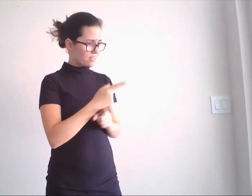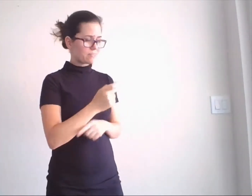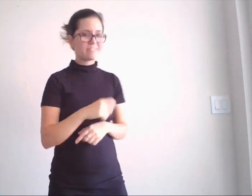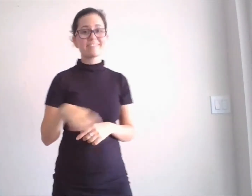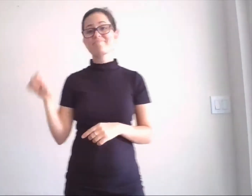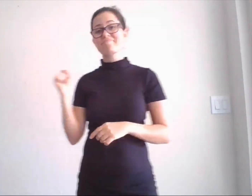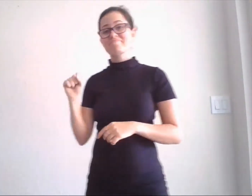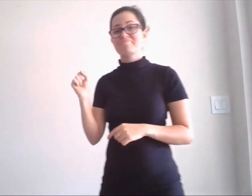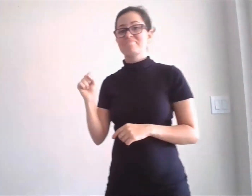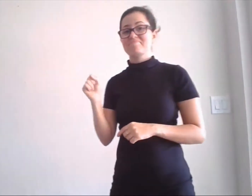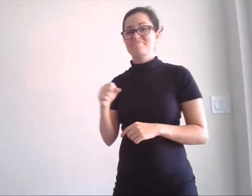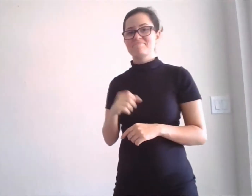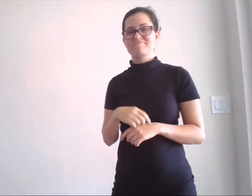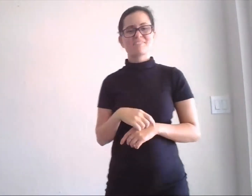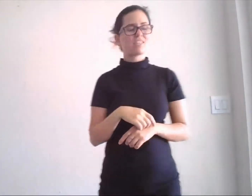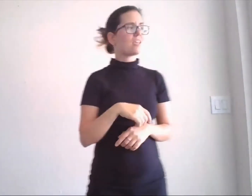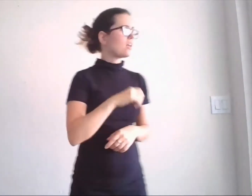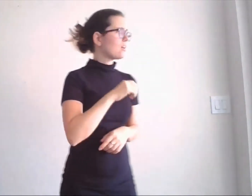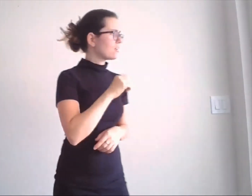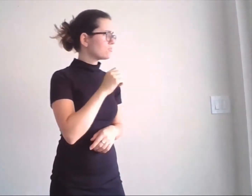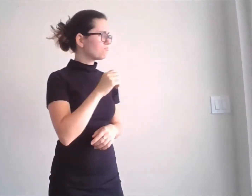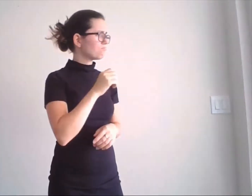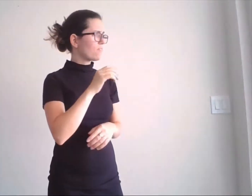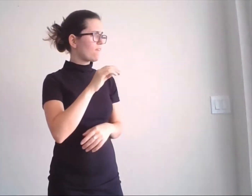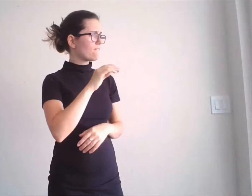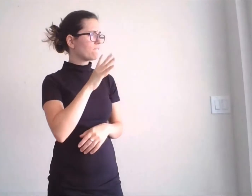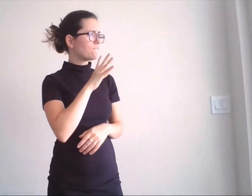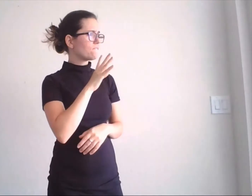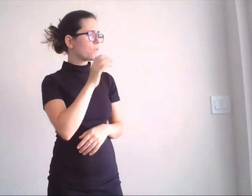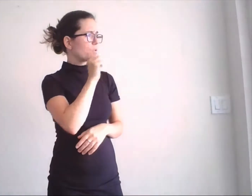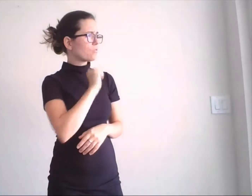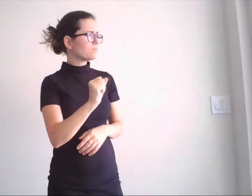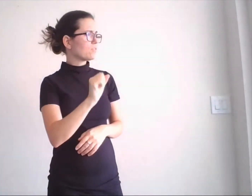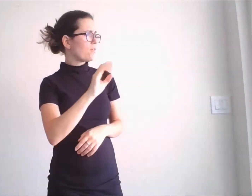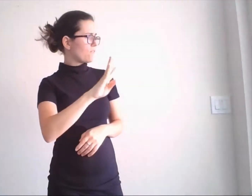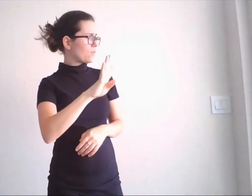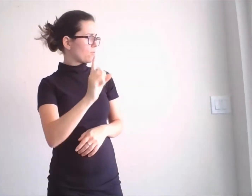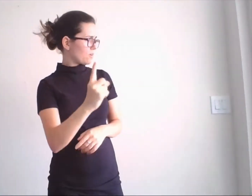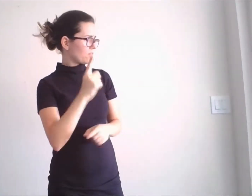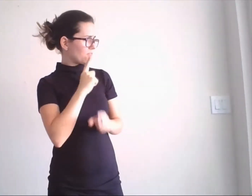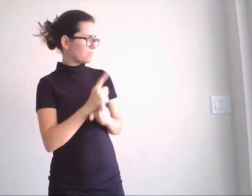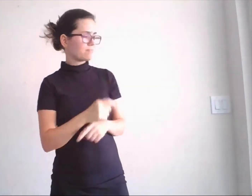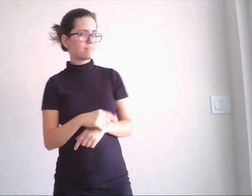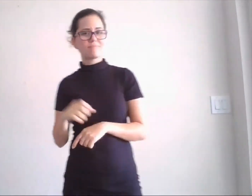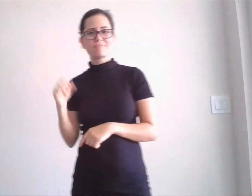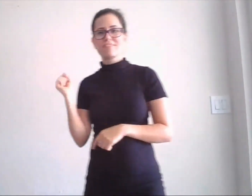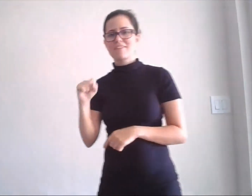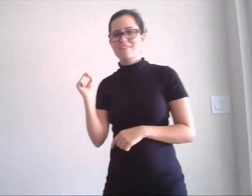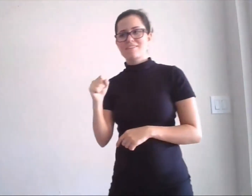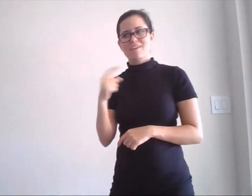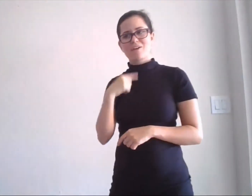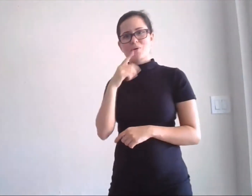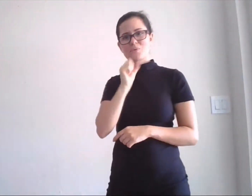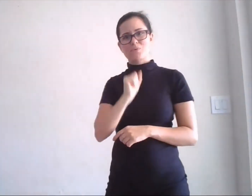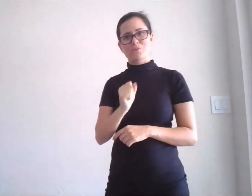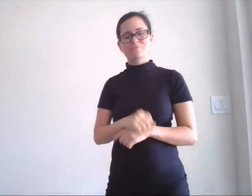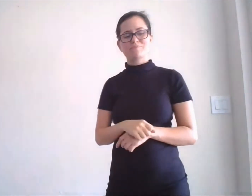October 11th, we are the same age. You ever thought about that? Yeah. Hey, this isn't about... No, it's not about us. This isn't about our birthdays. This is about